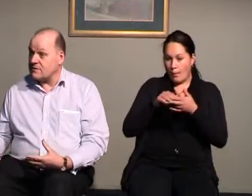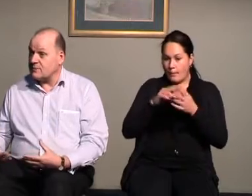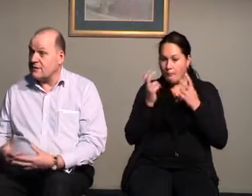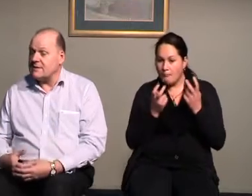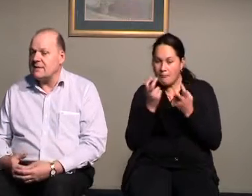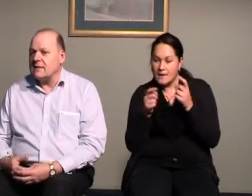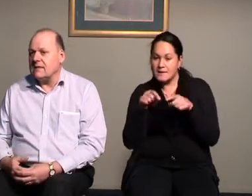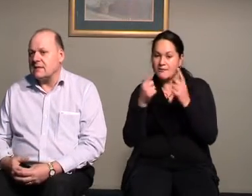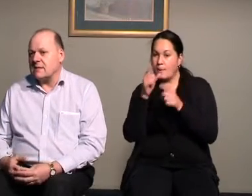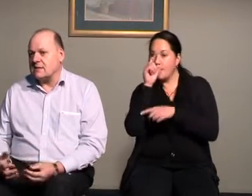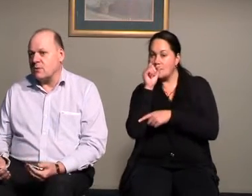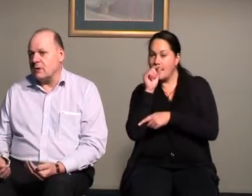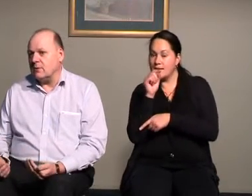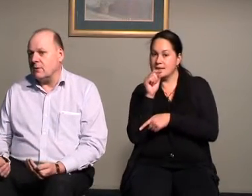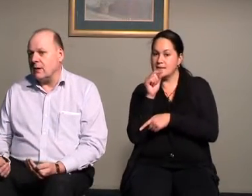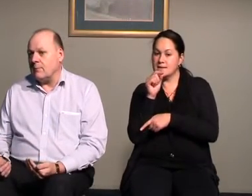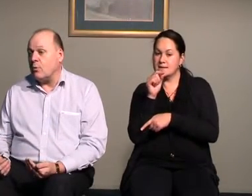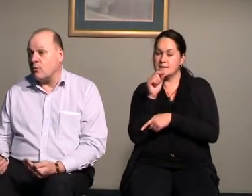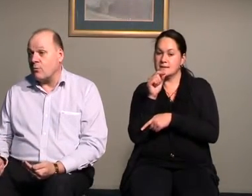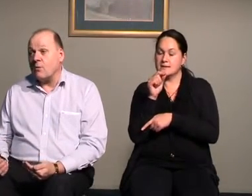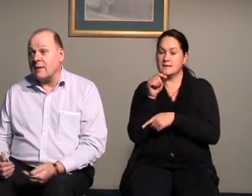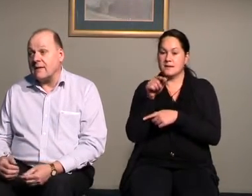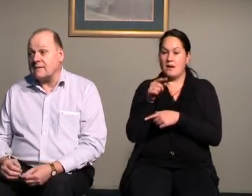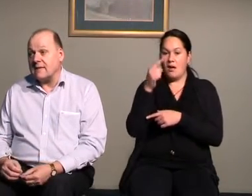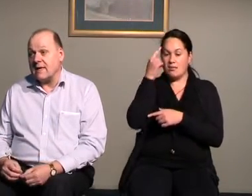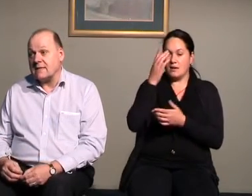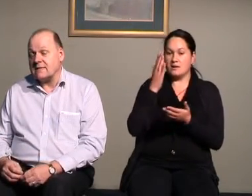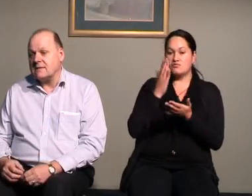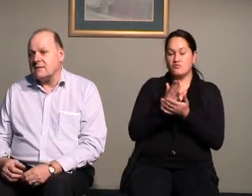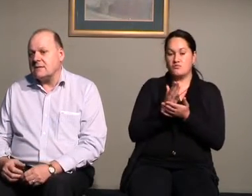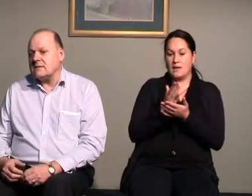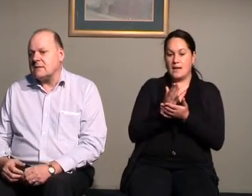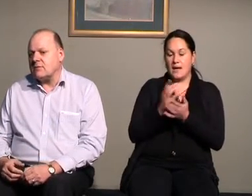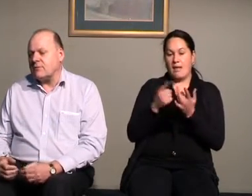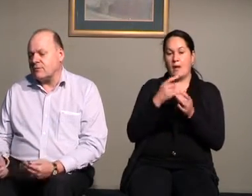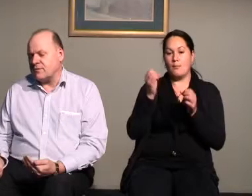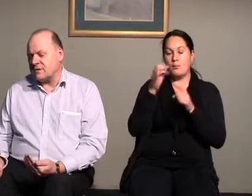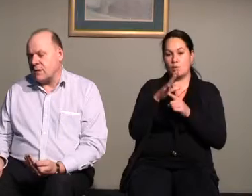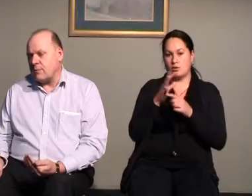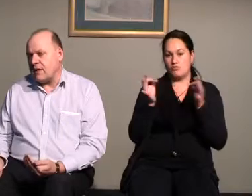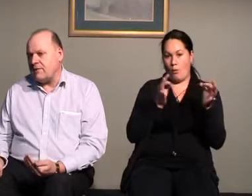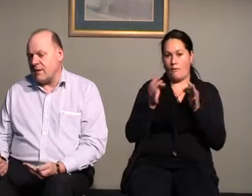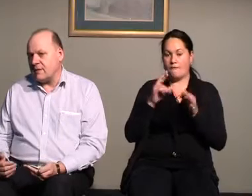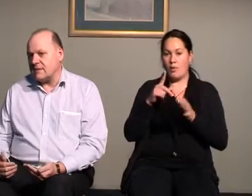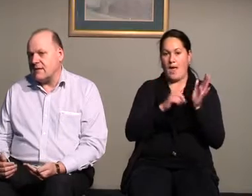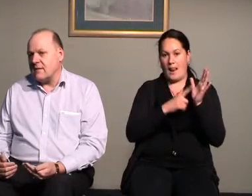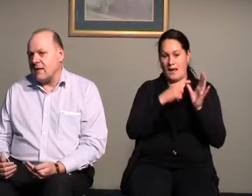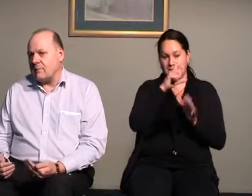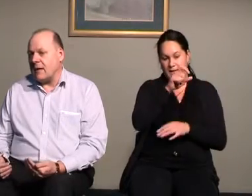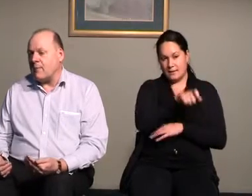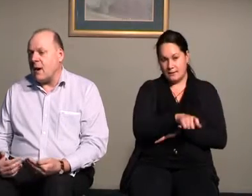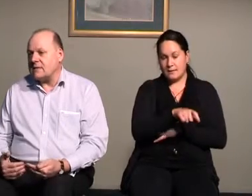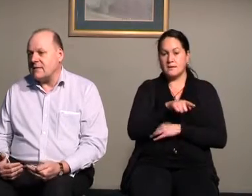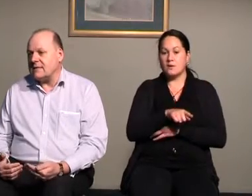building possibilities is a real important role the LAC has. So for so many families,